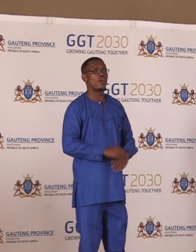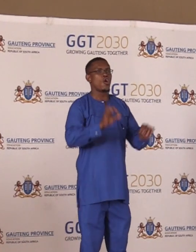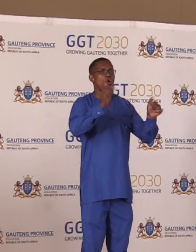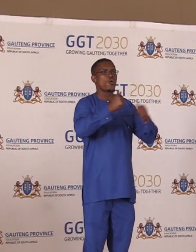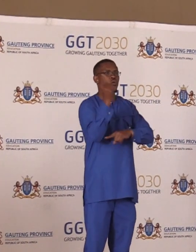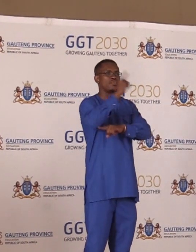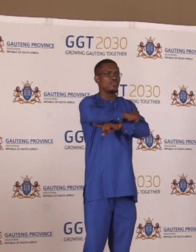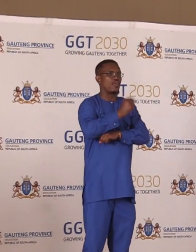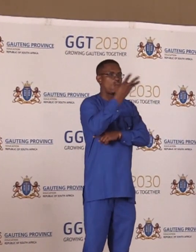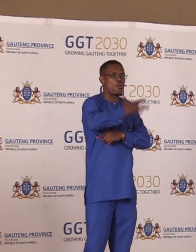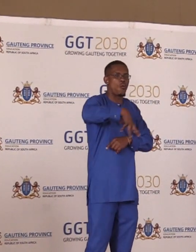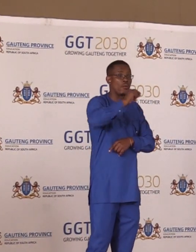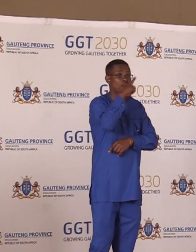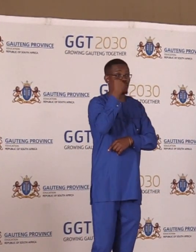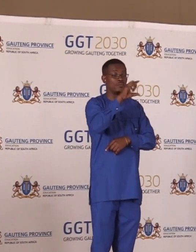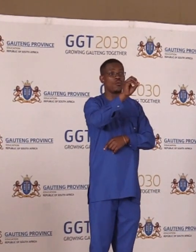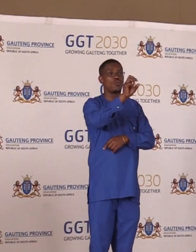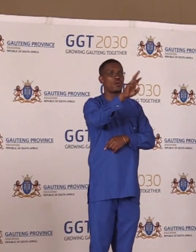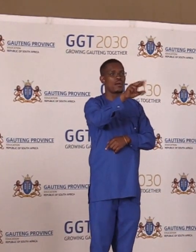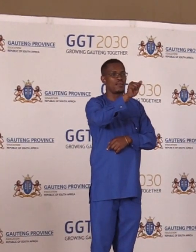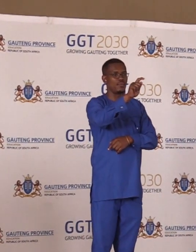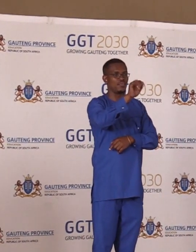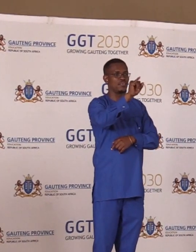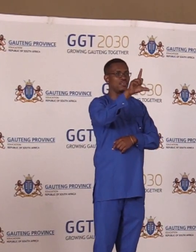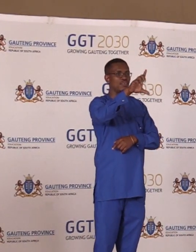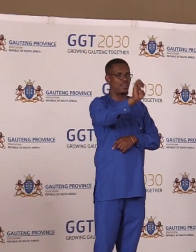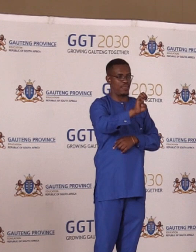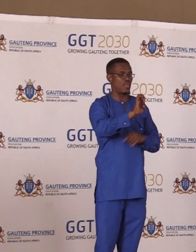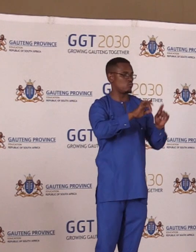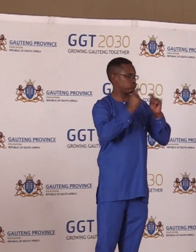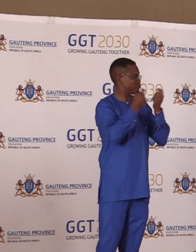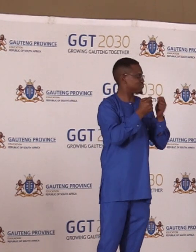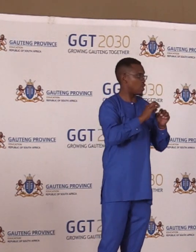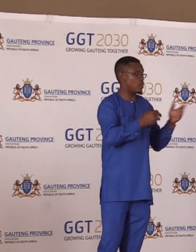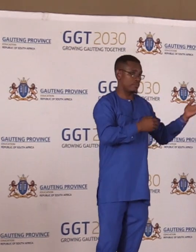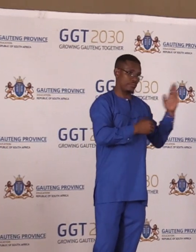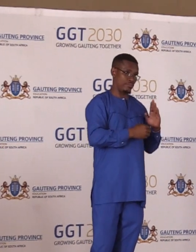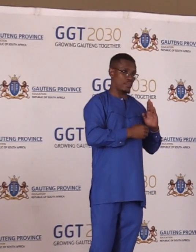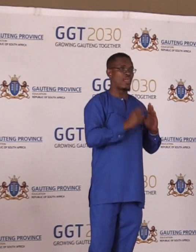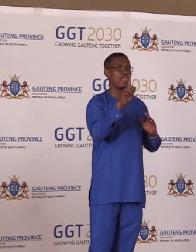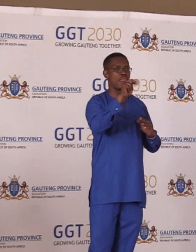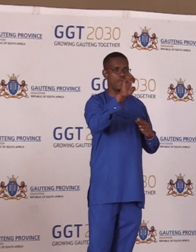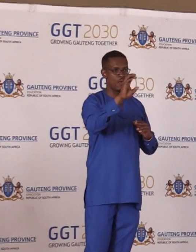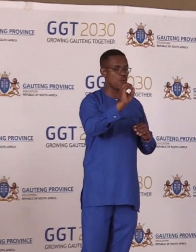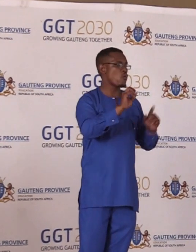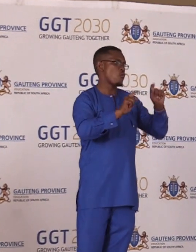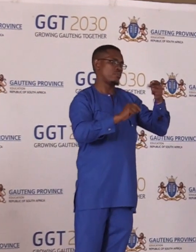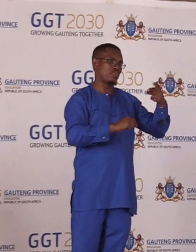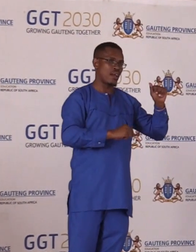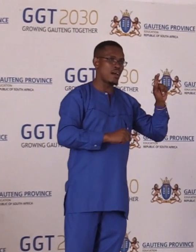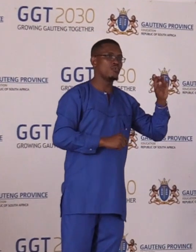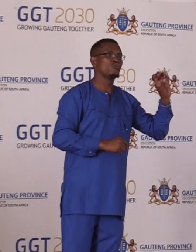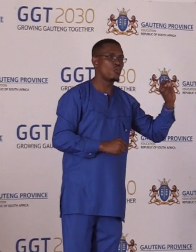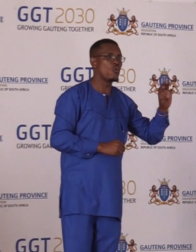Good day, everyone. My name is Oratile, and I would like to introduce my teammates. Neo, Tato,